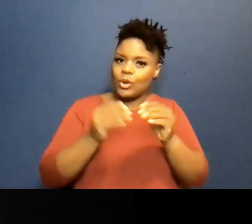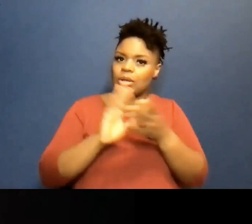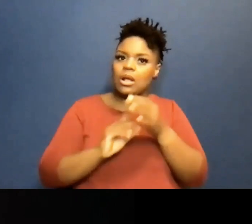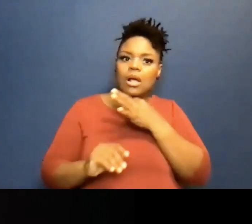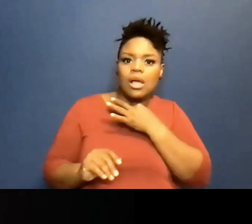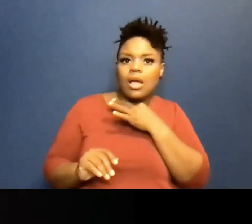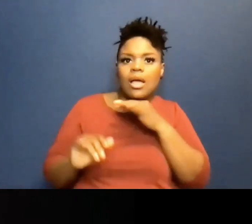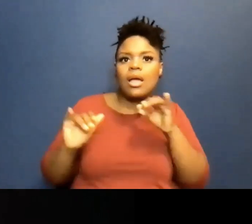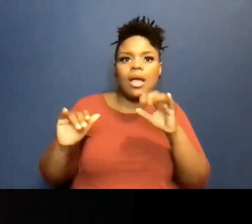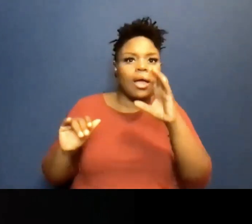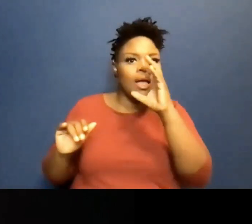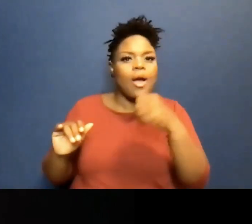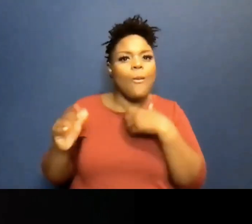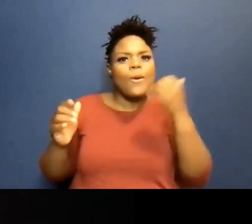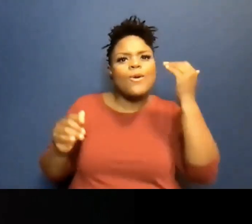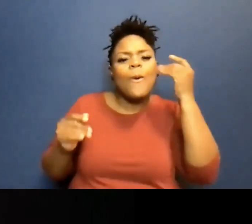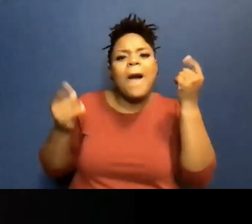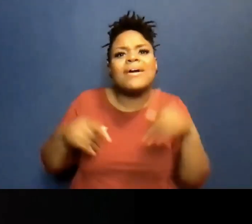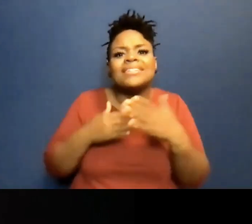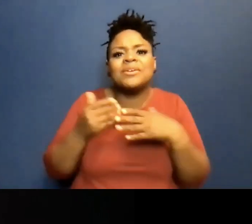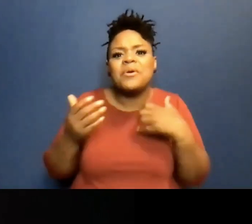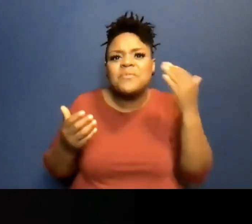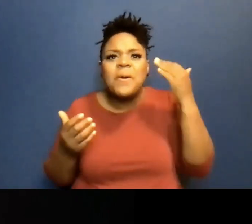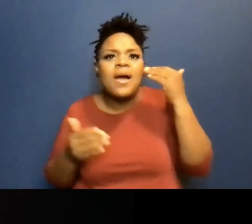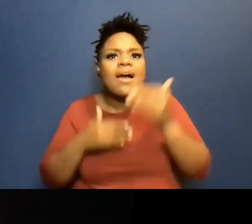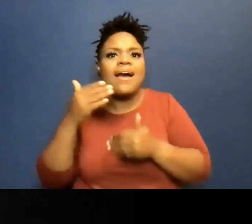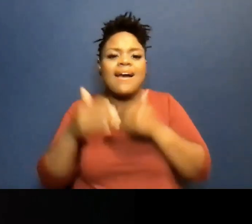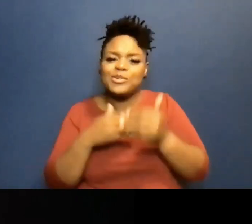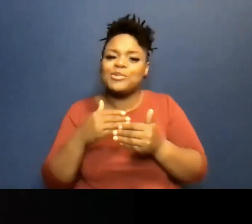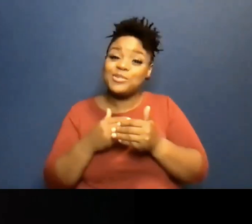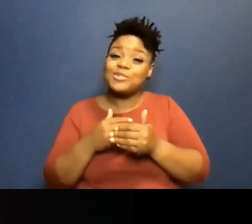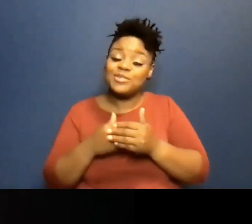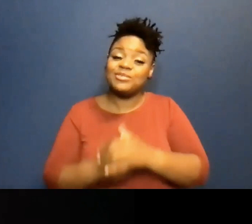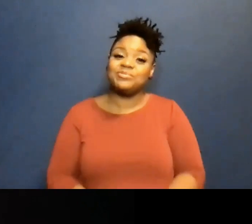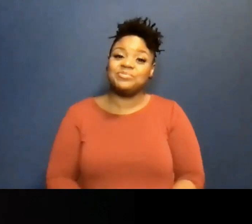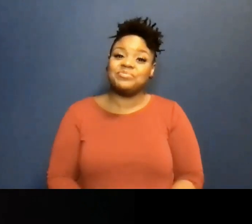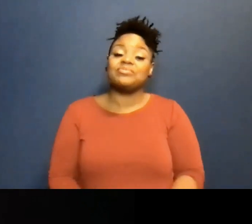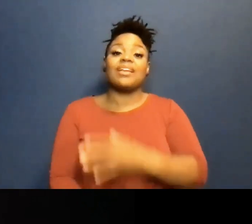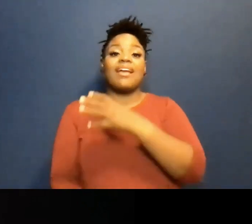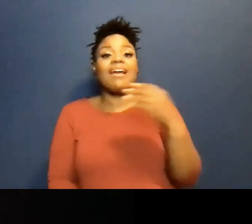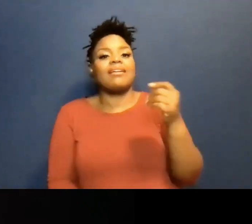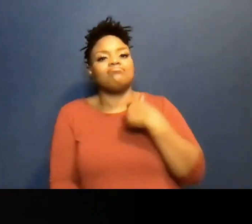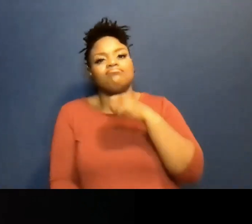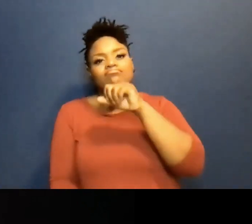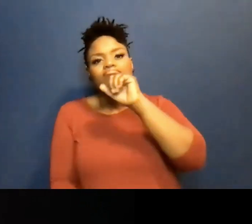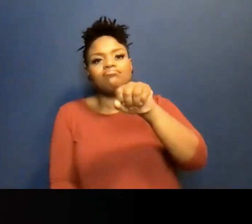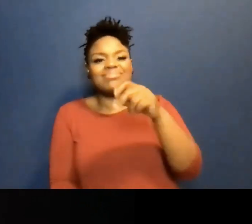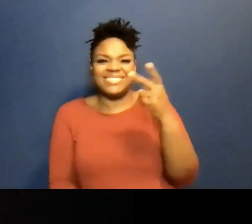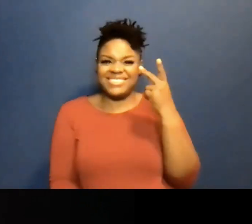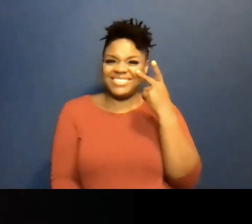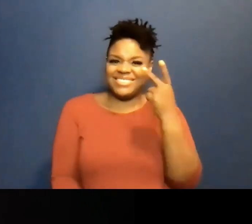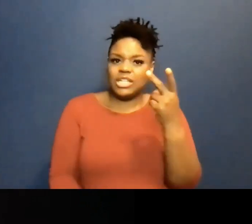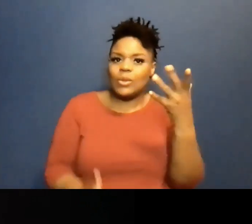what I particularly loved about that, and I said to her early on, was I love the backstage stuff. I'm a sucker for seeing how things come